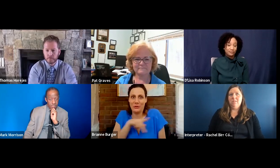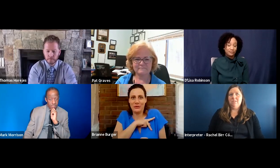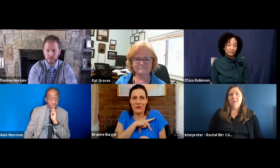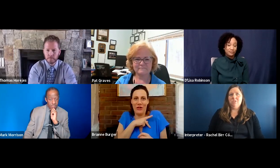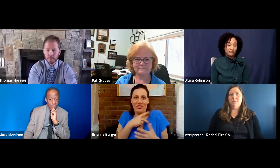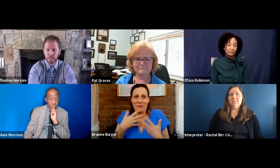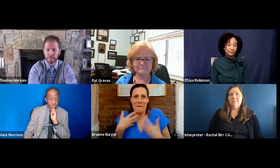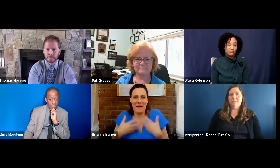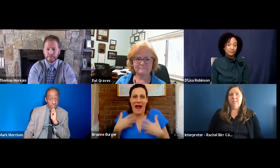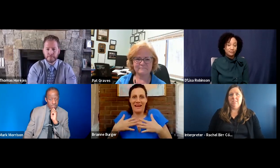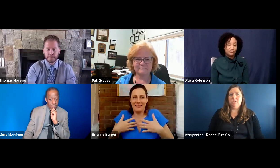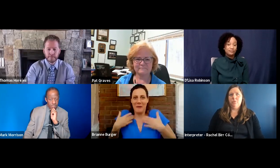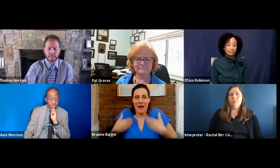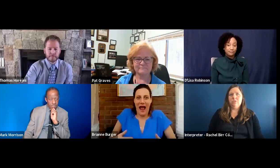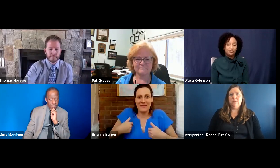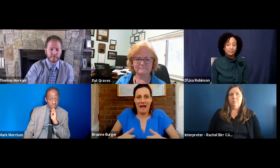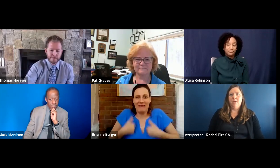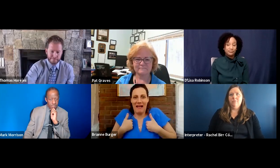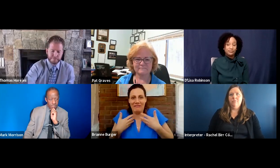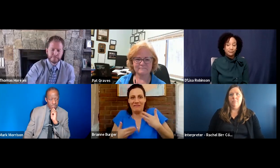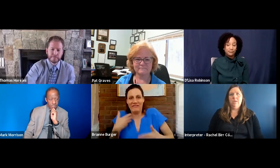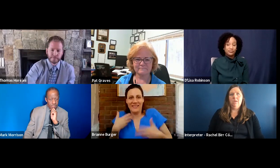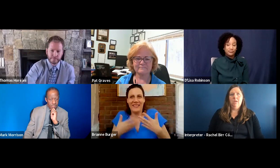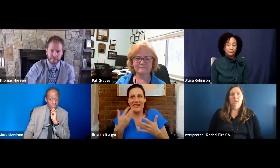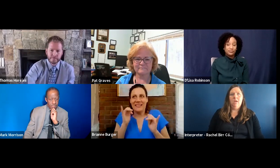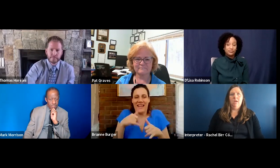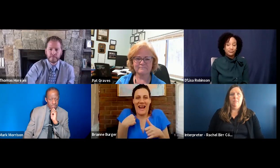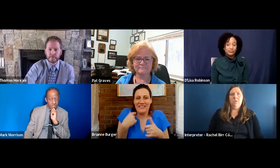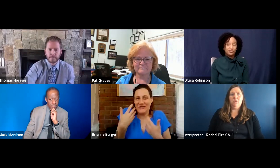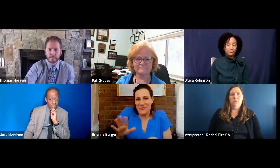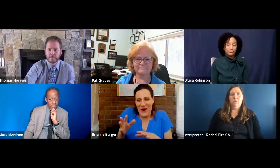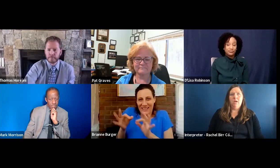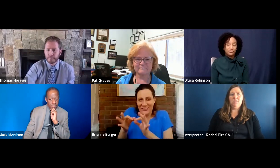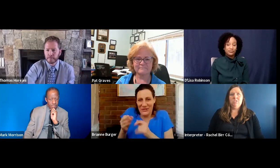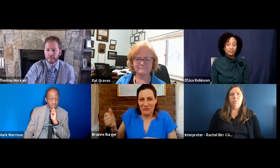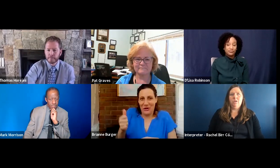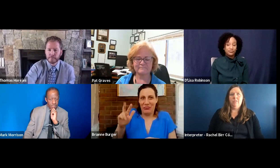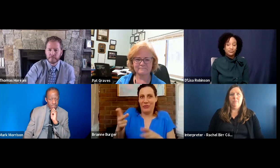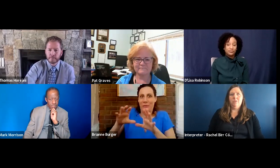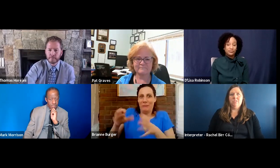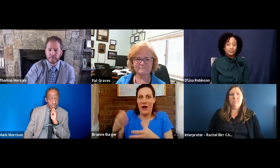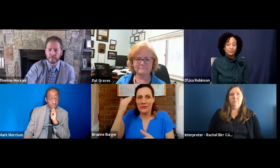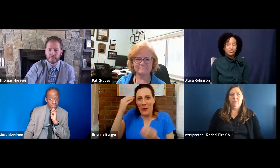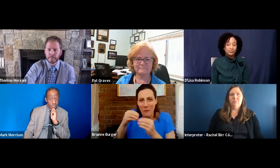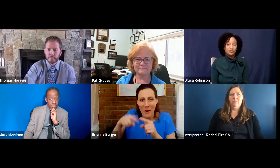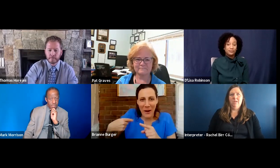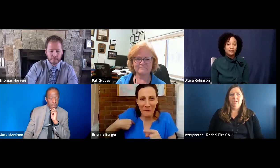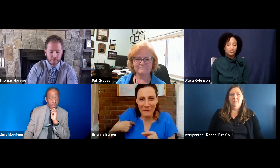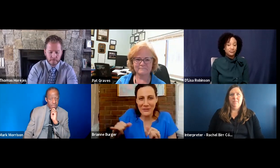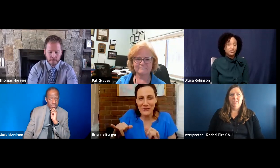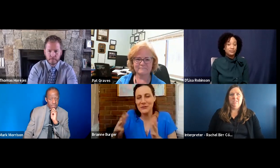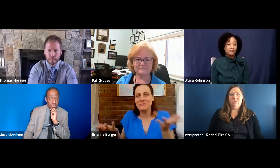be me and the doctor because I feel like it's such a personal matter for me. I just don't want another person in the